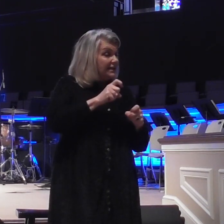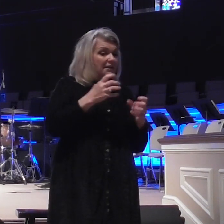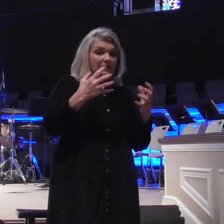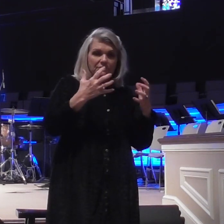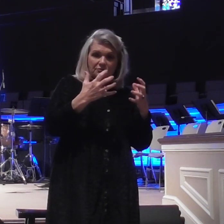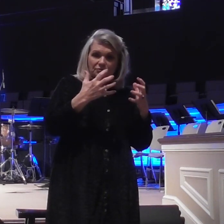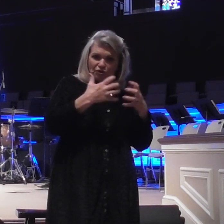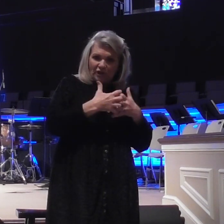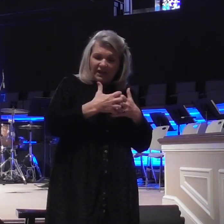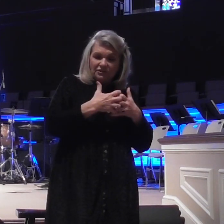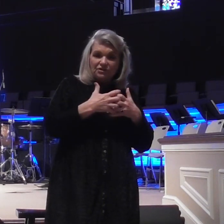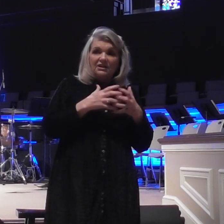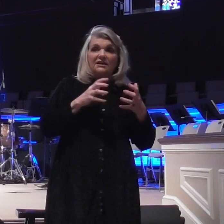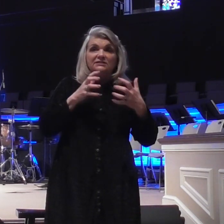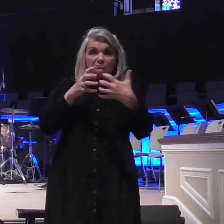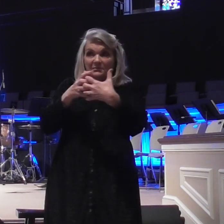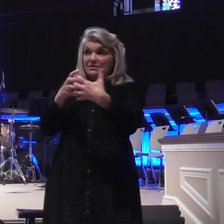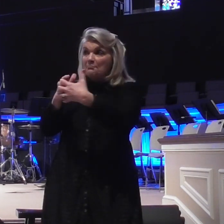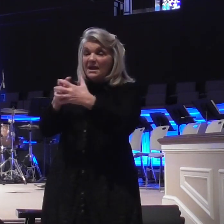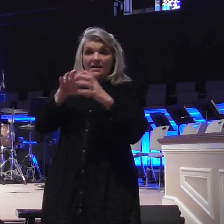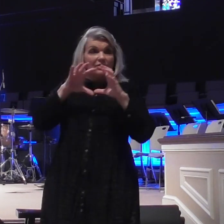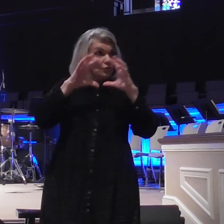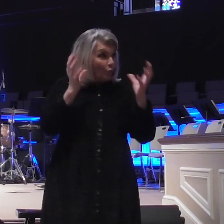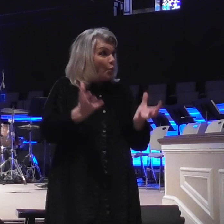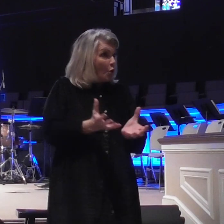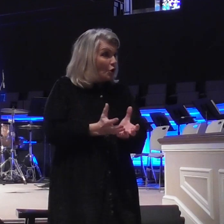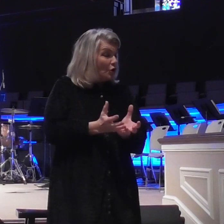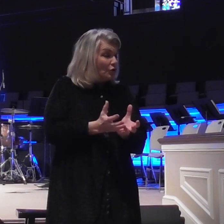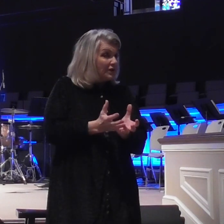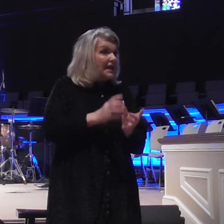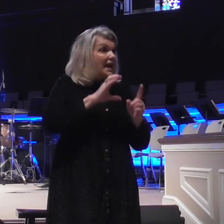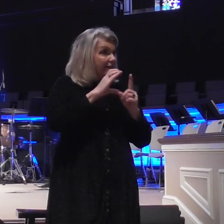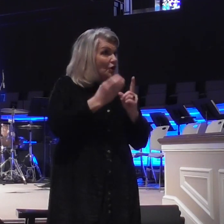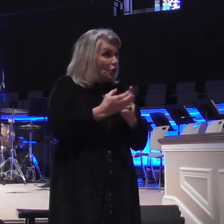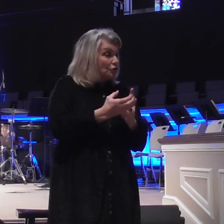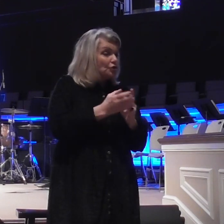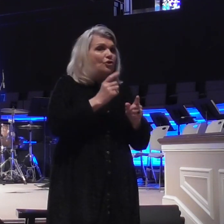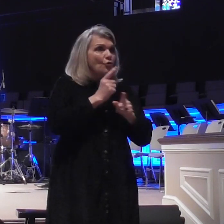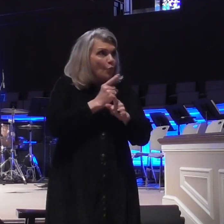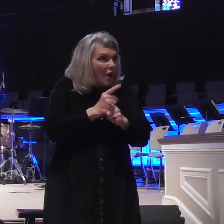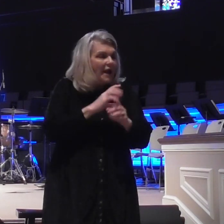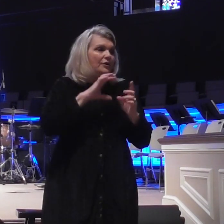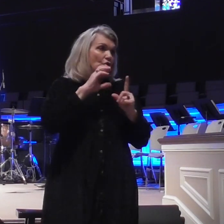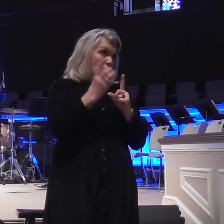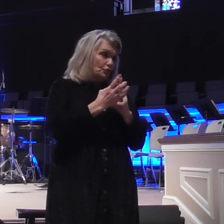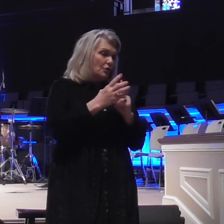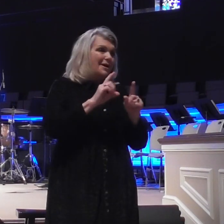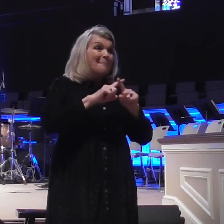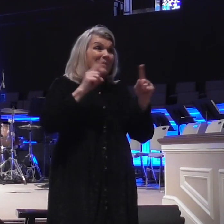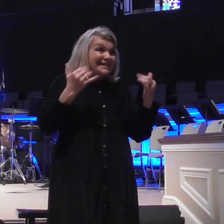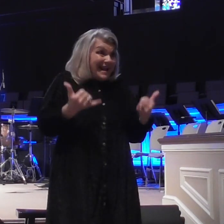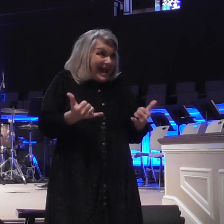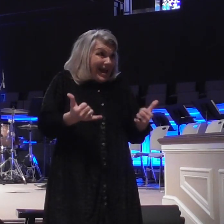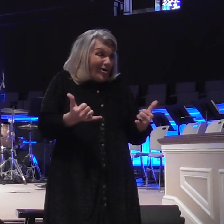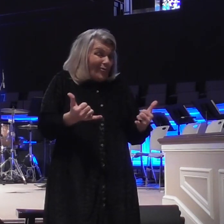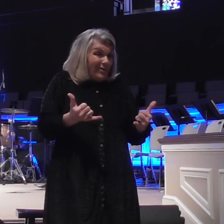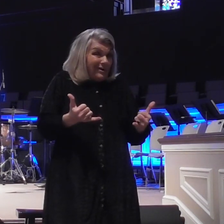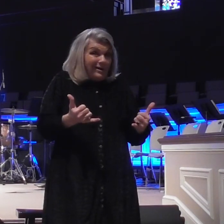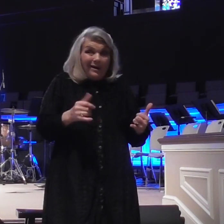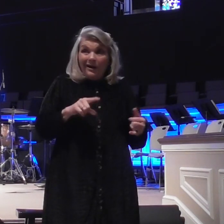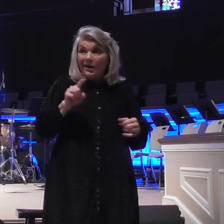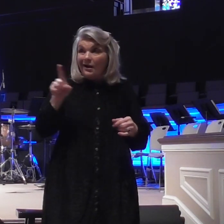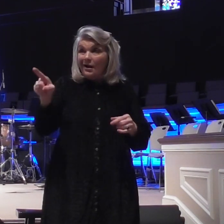there. But that has been inverted. And now we rub shoulders every day with people. They might not be able to lay